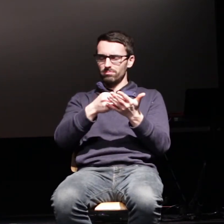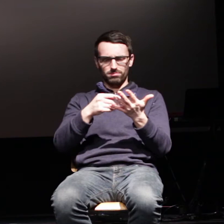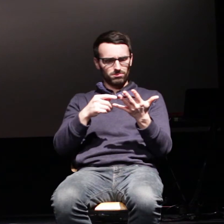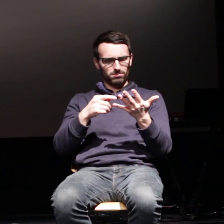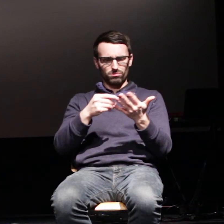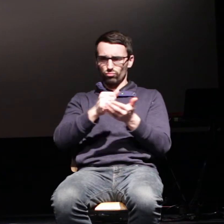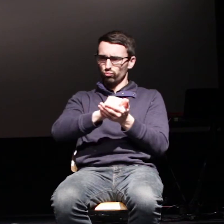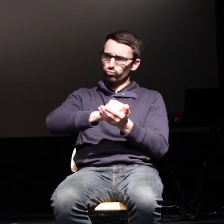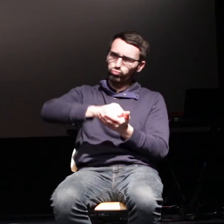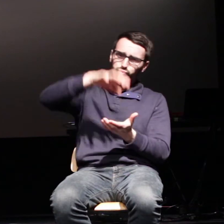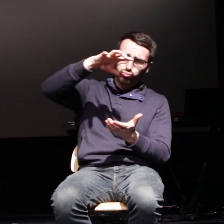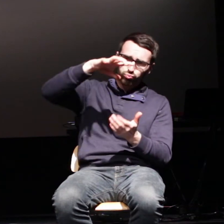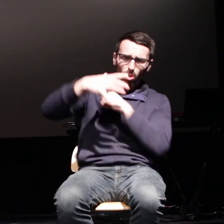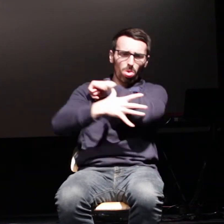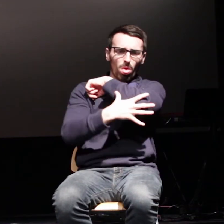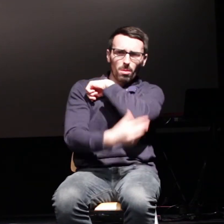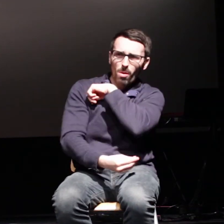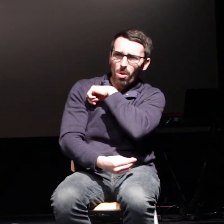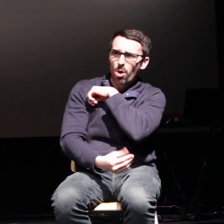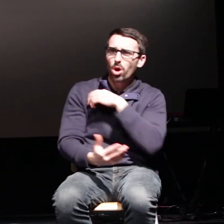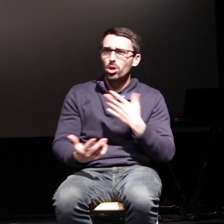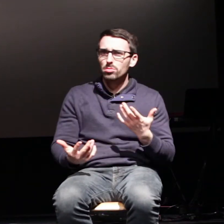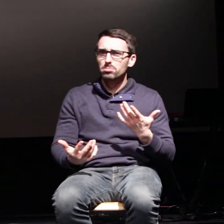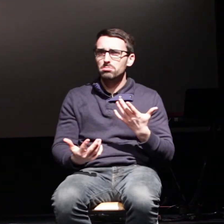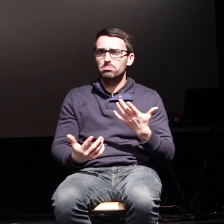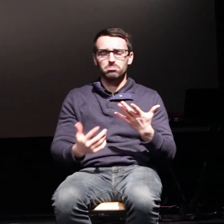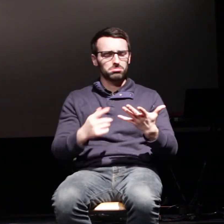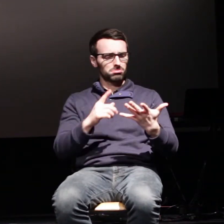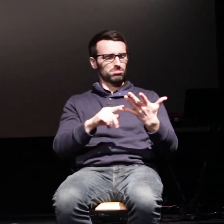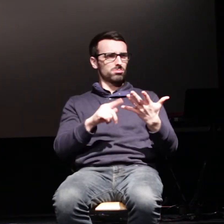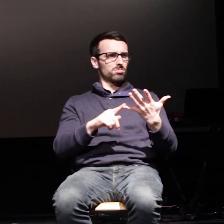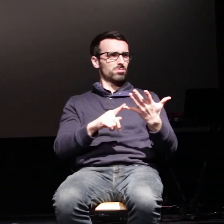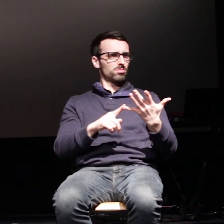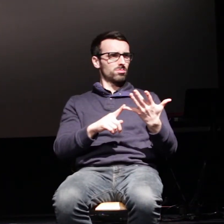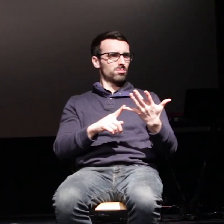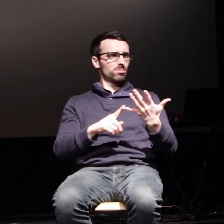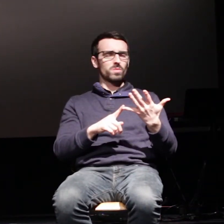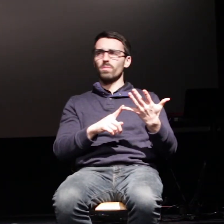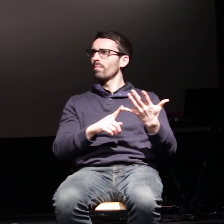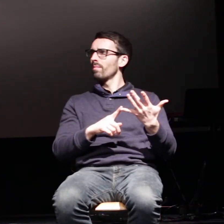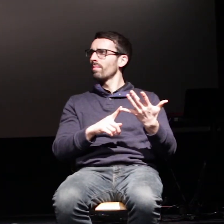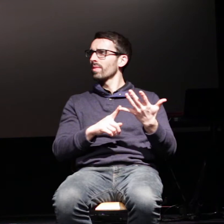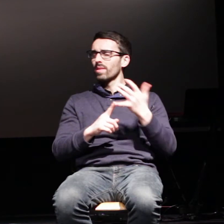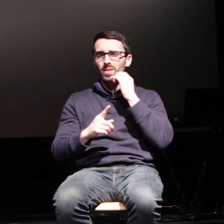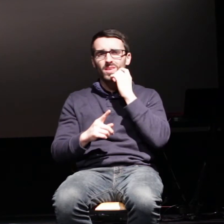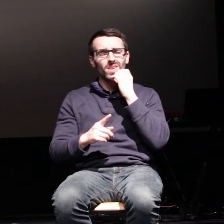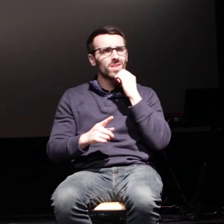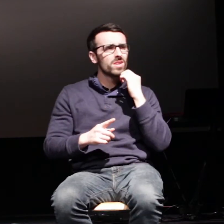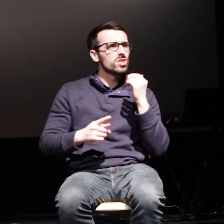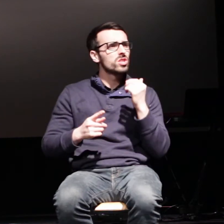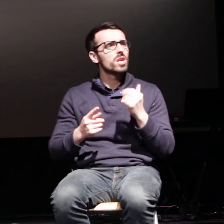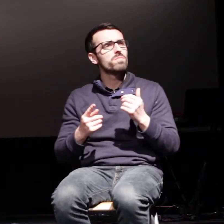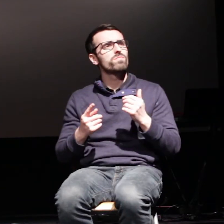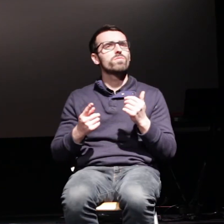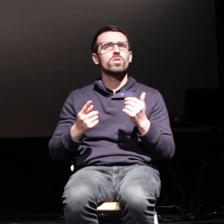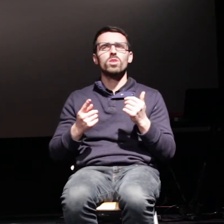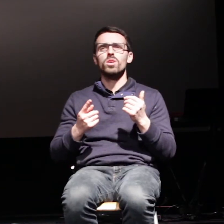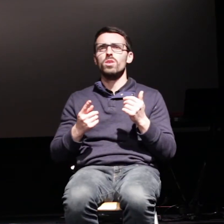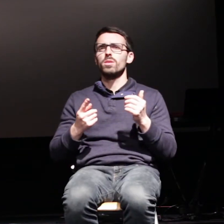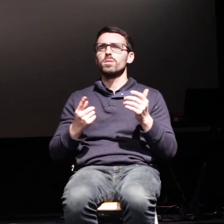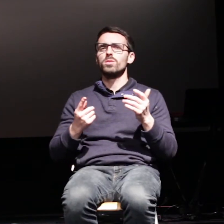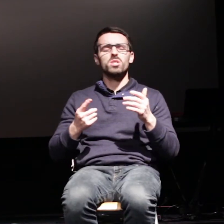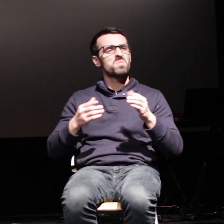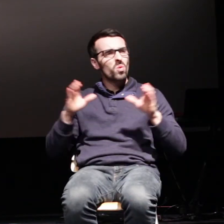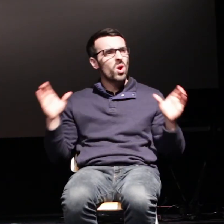it your wealth? Is it some action that you would take, some way that you would step forward? Or